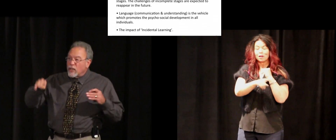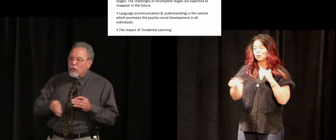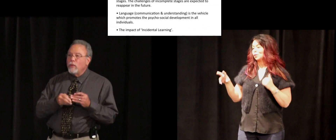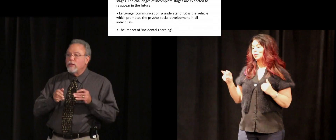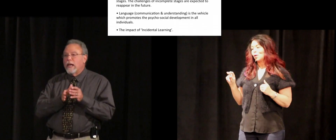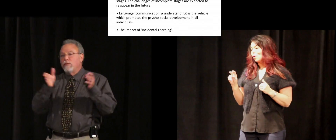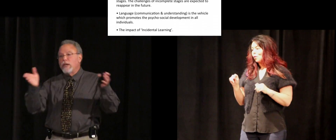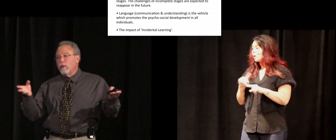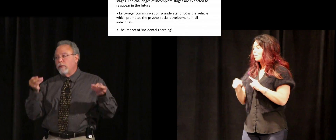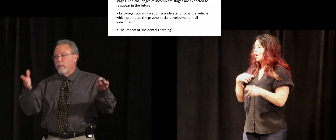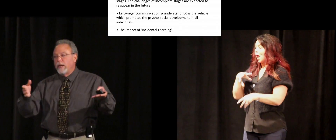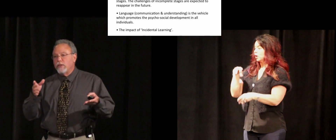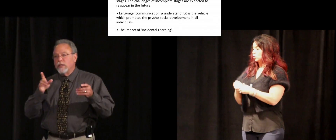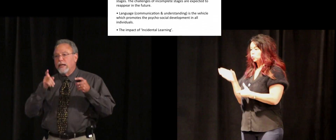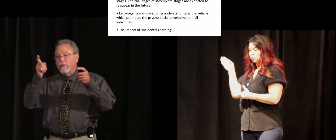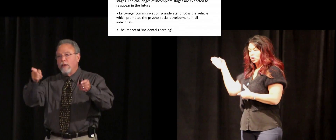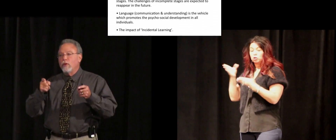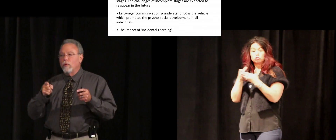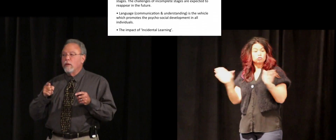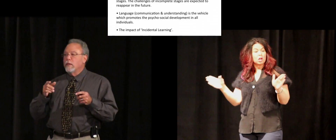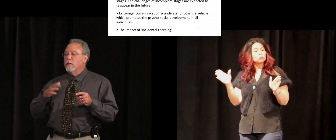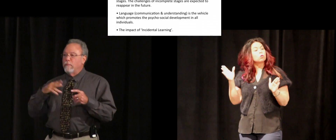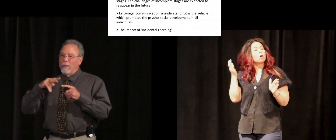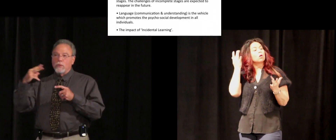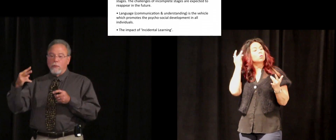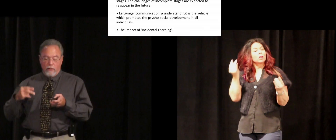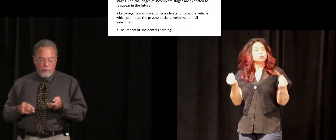see dependability